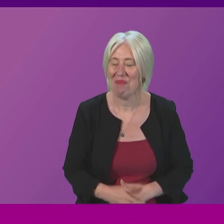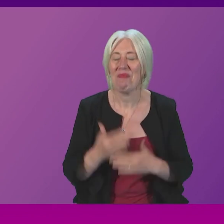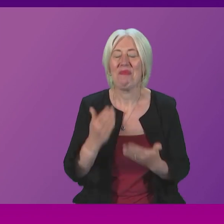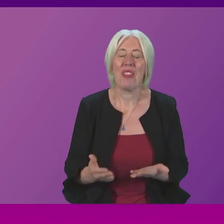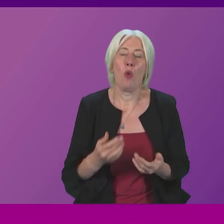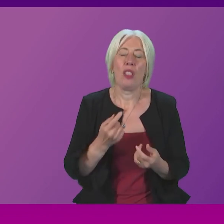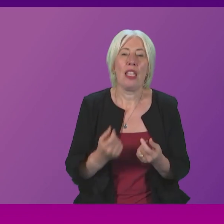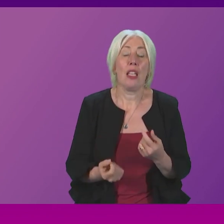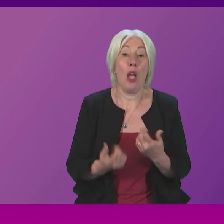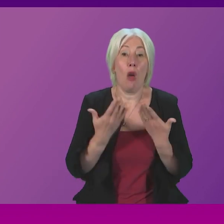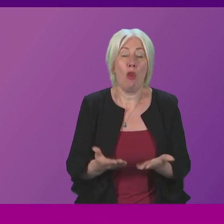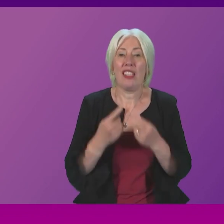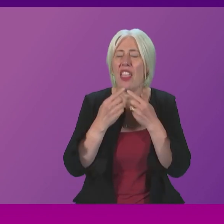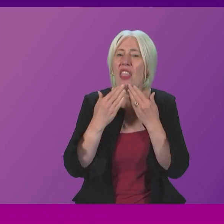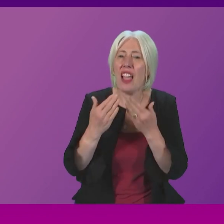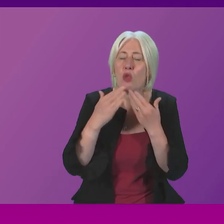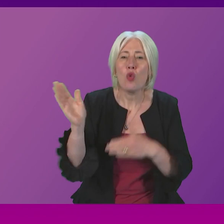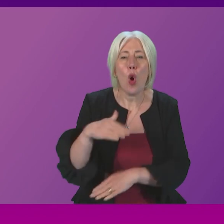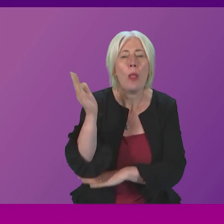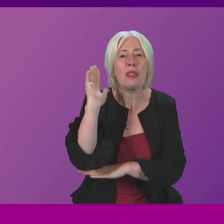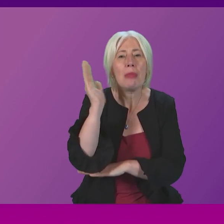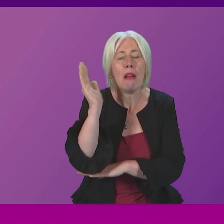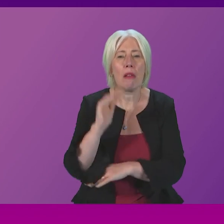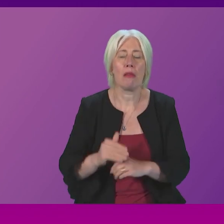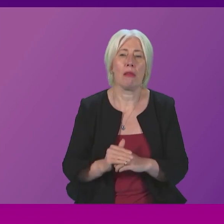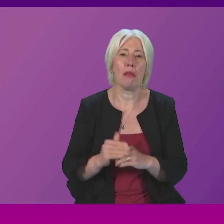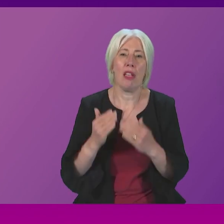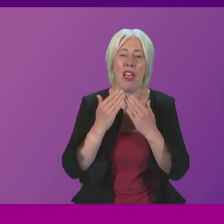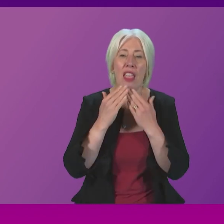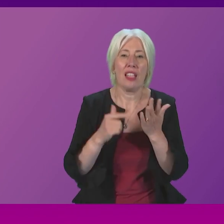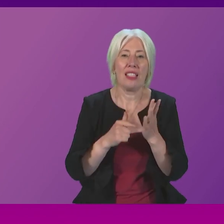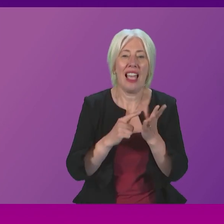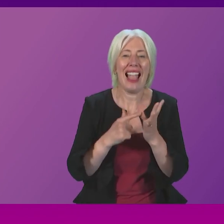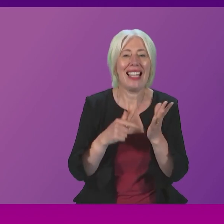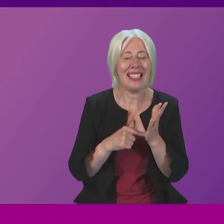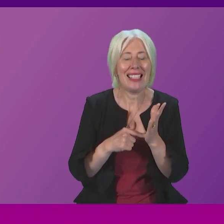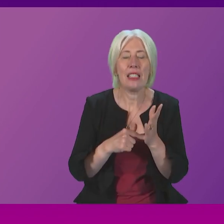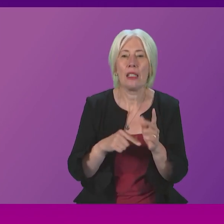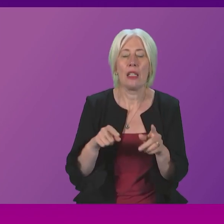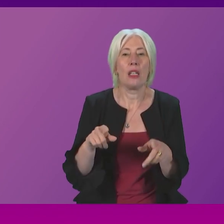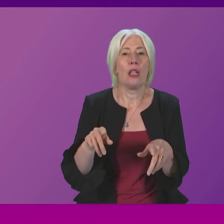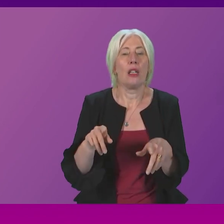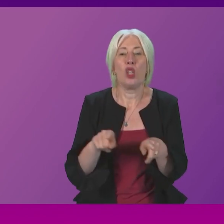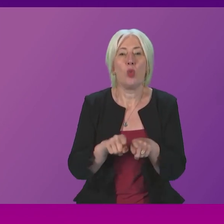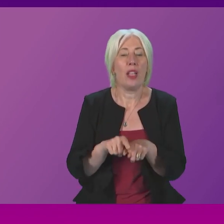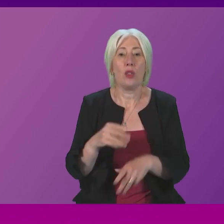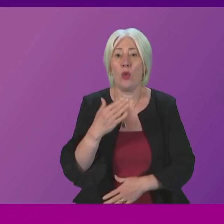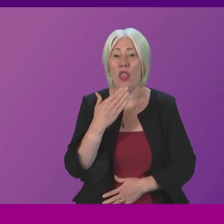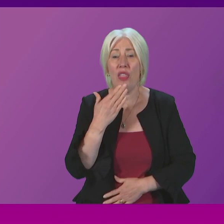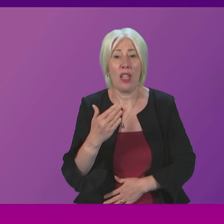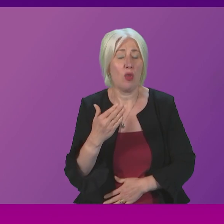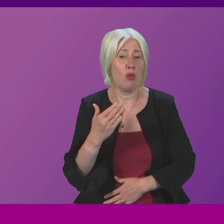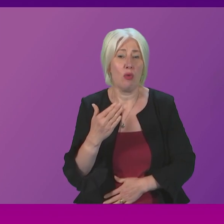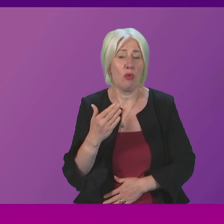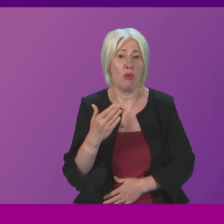to thank all of our speakers, to say thank you to Talat, to say thank you to our